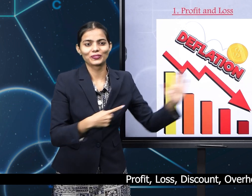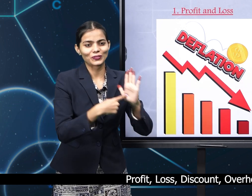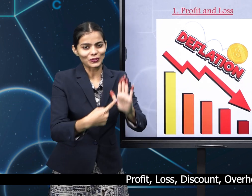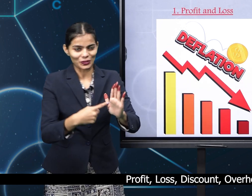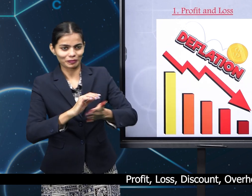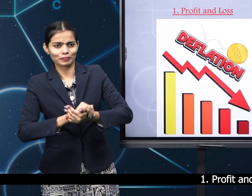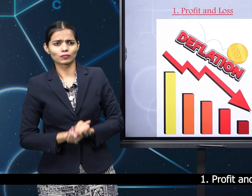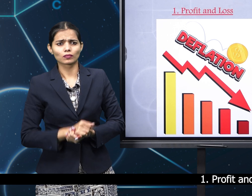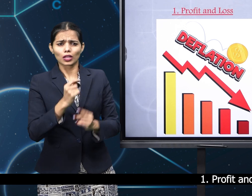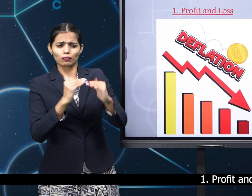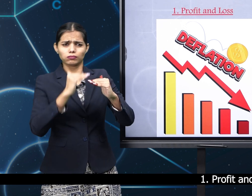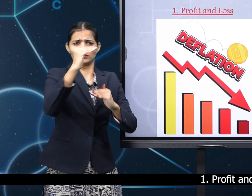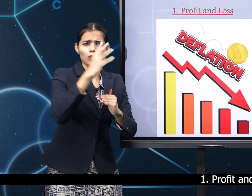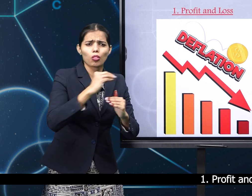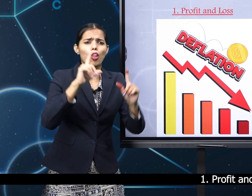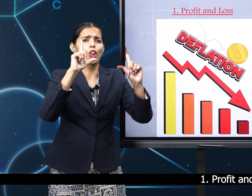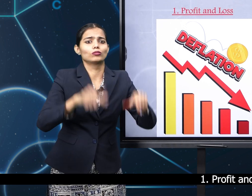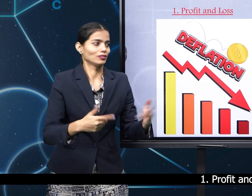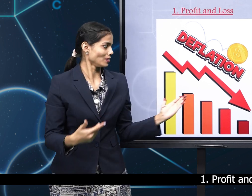Number one, profit and loss.